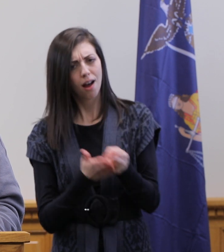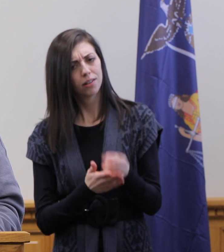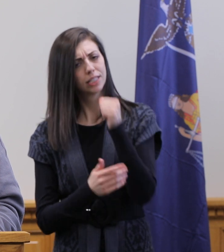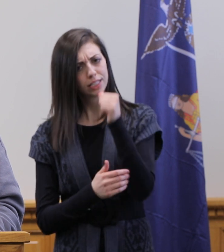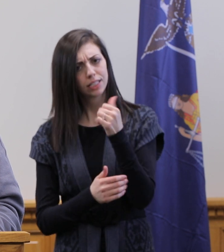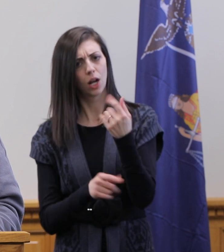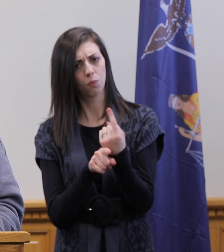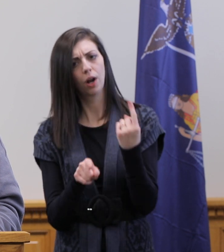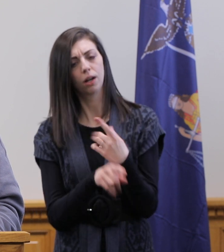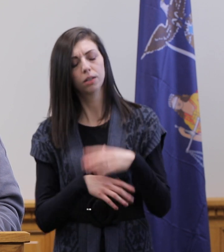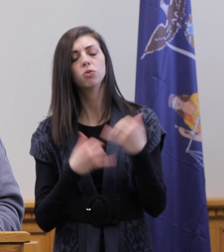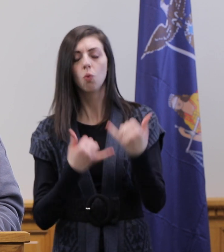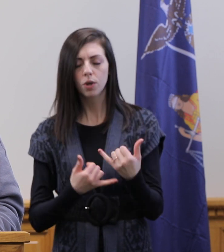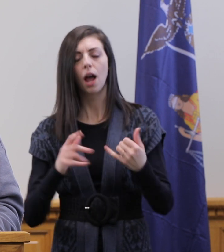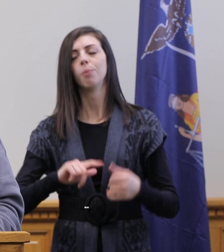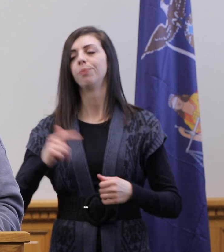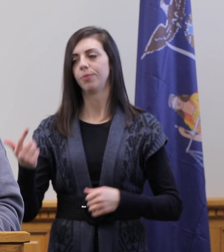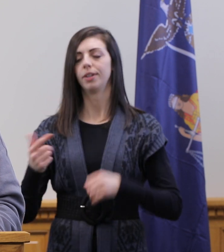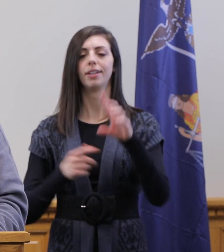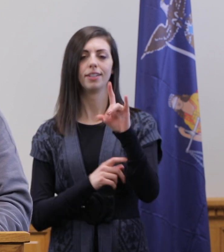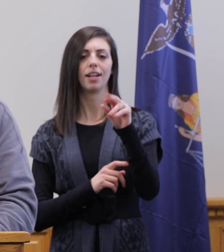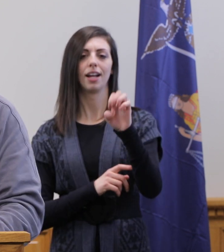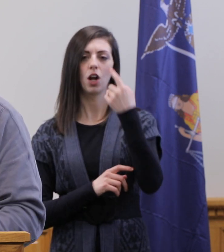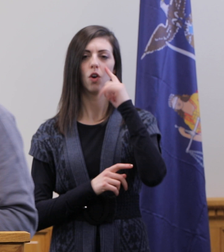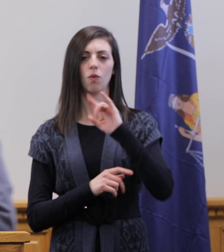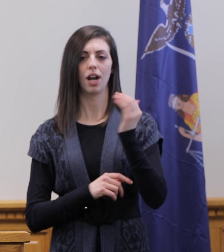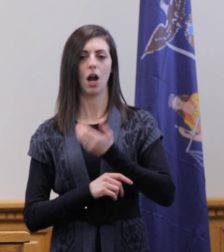will share more information about virus activity in Oswego County.